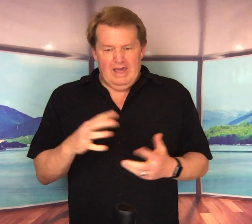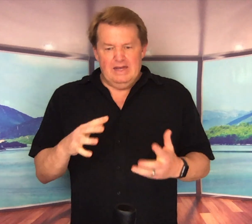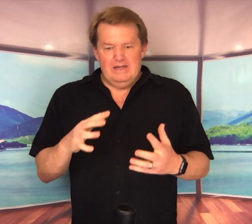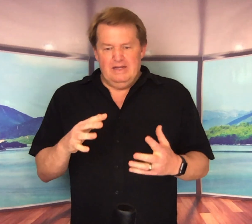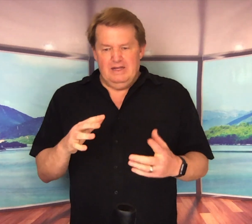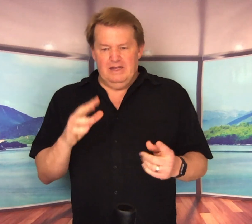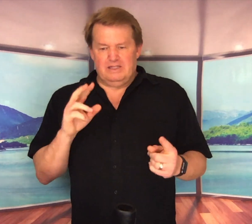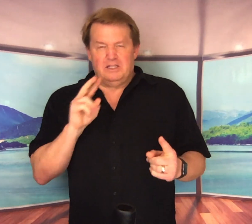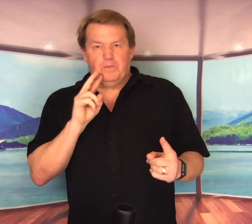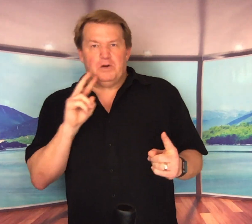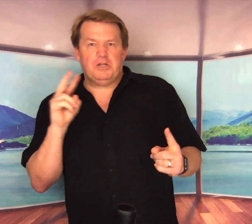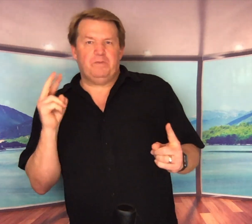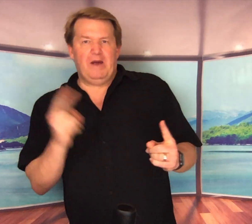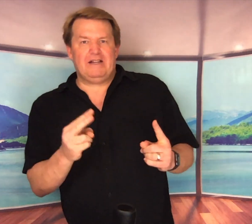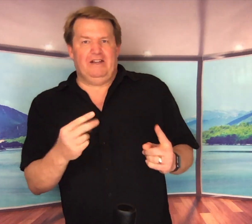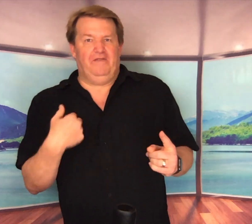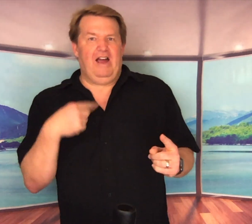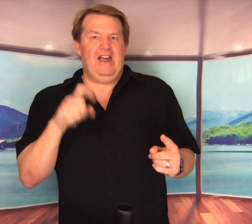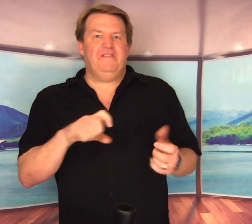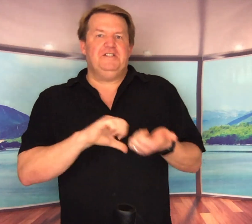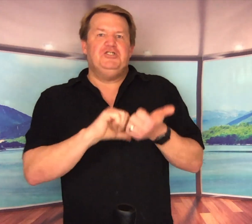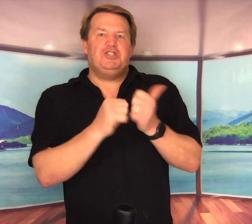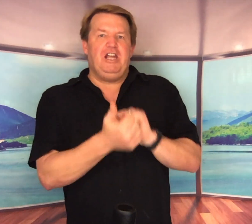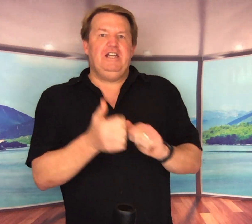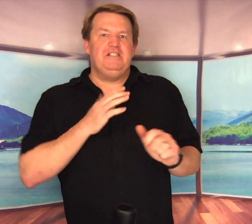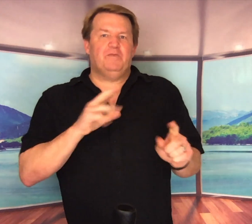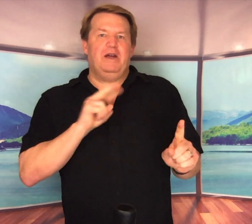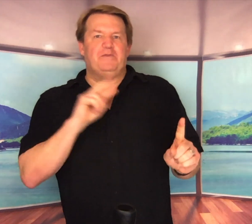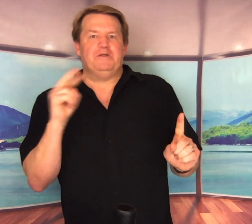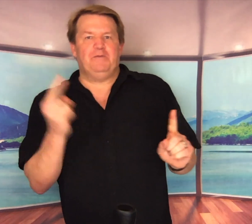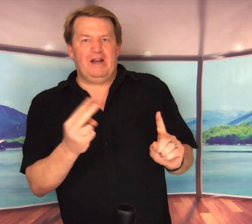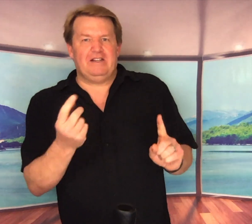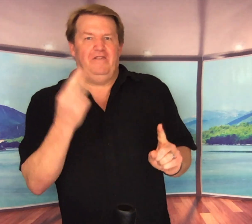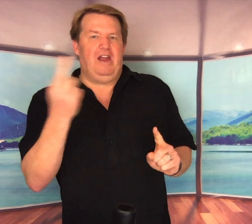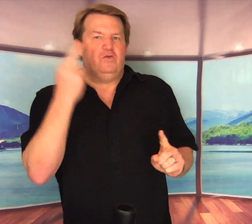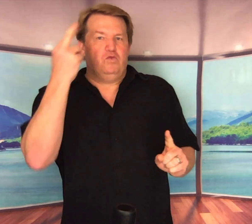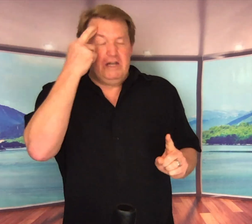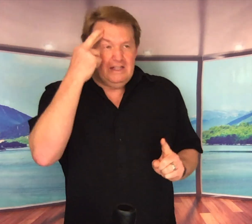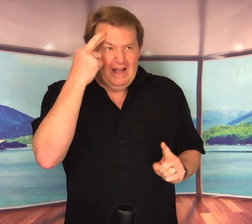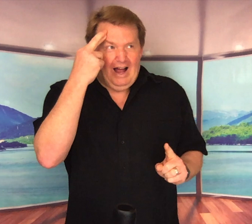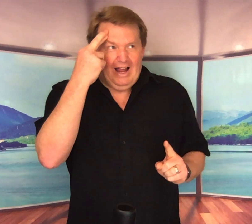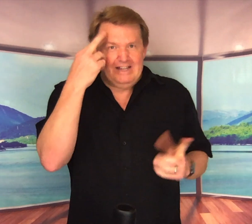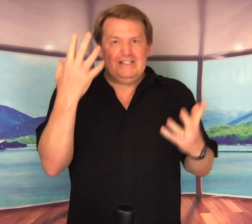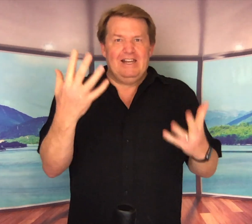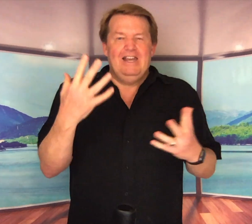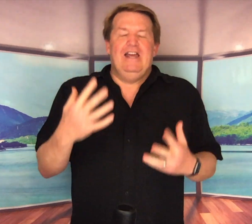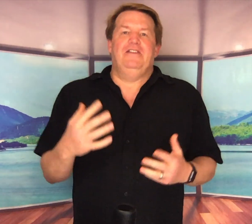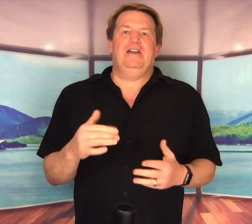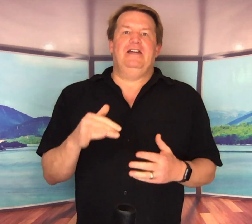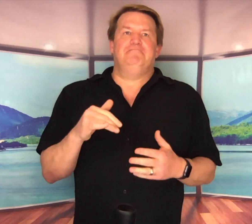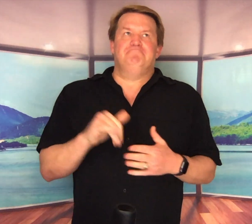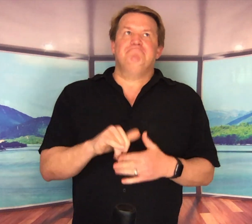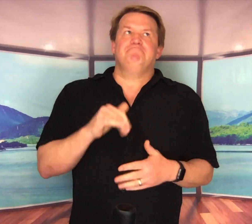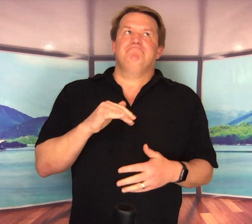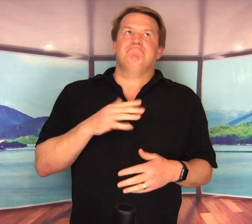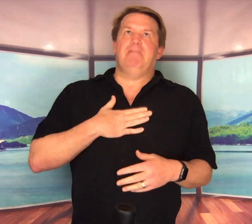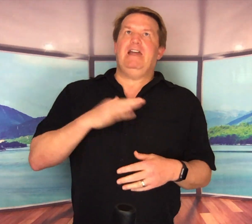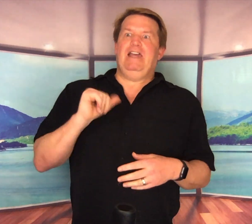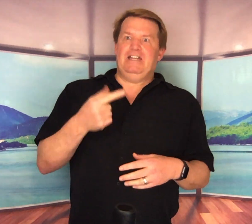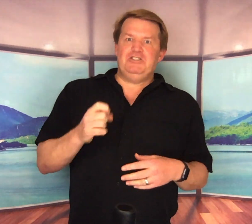And it's the perspective. I have to change my perspective and realize that my age